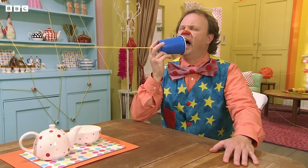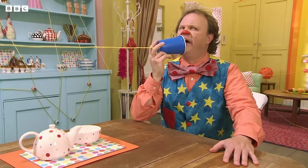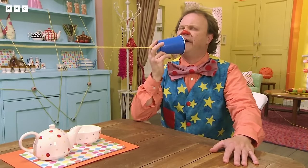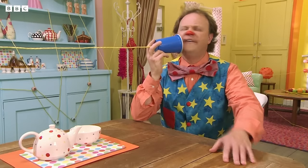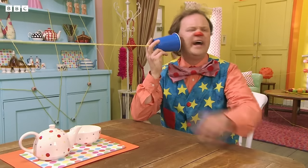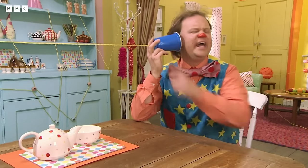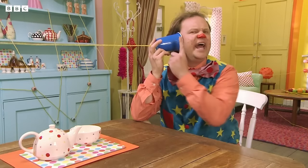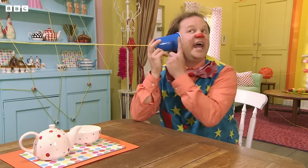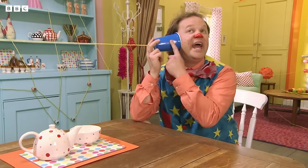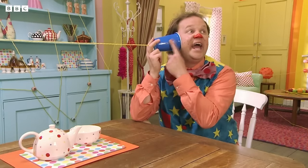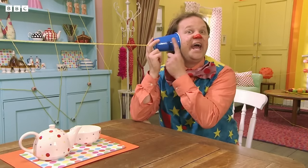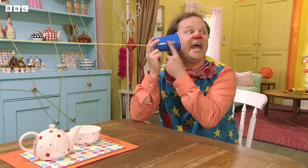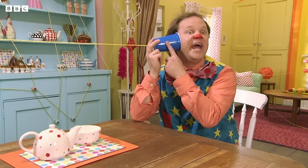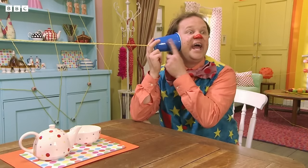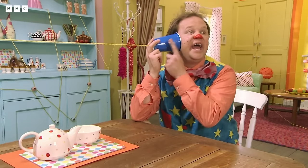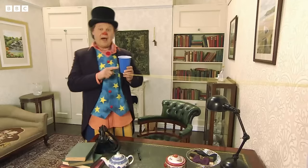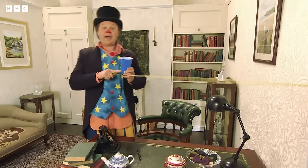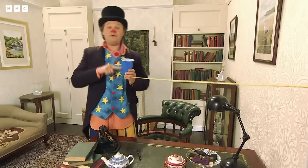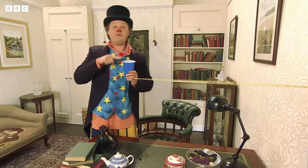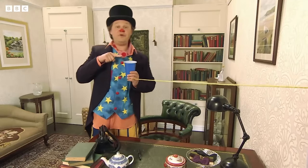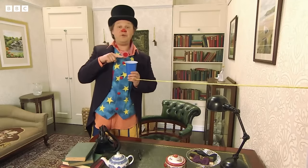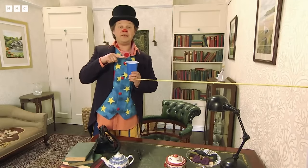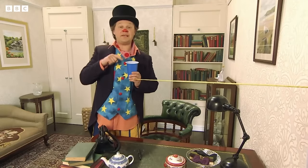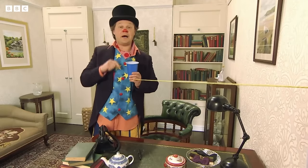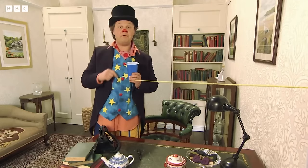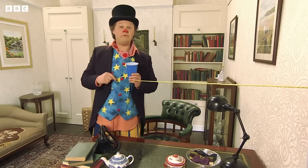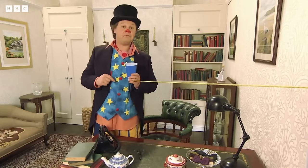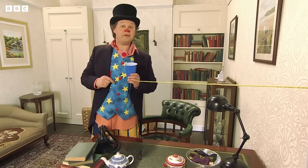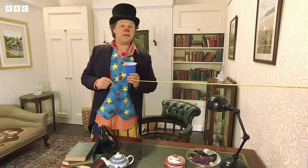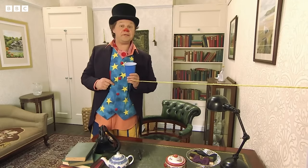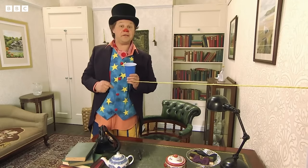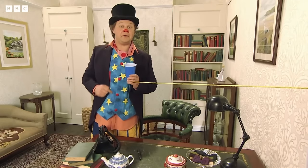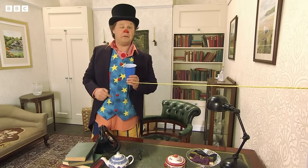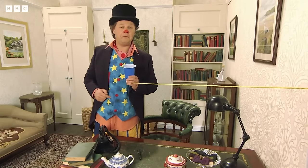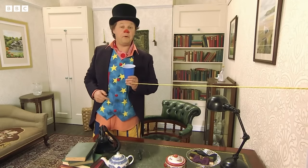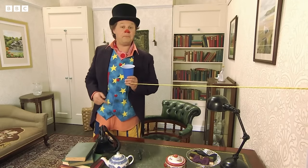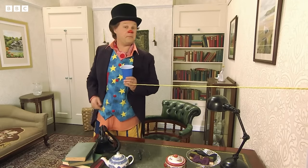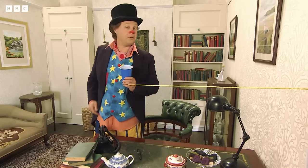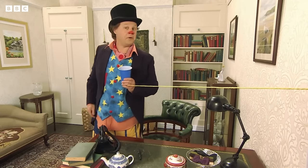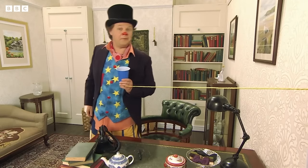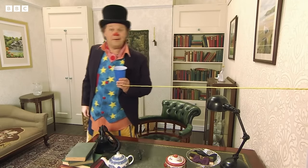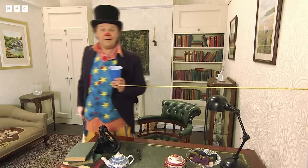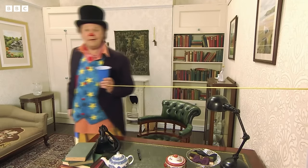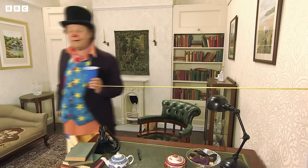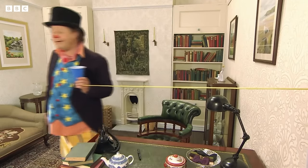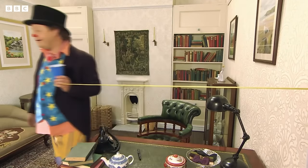Hello? I can fill this up from the kitchen. Won't be a mo.